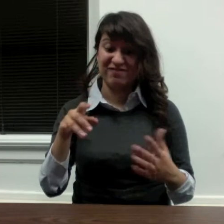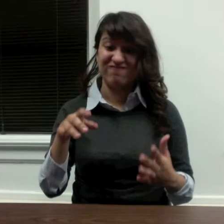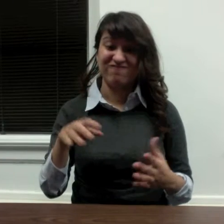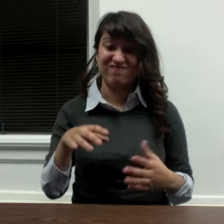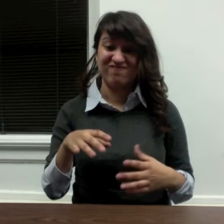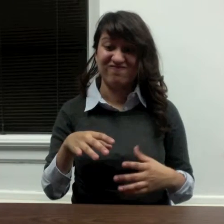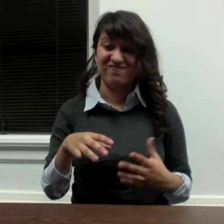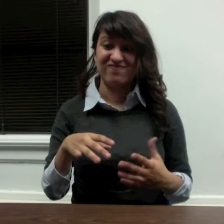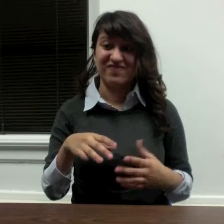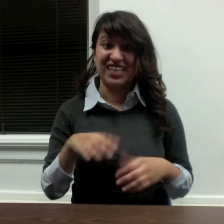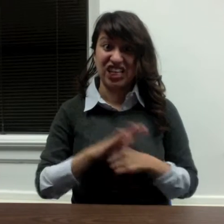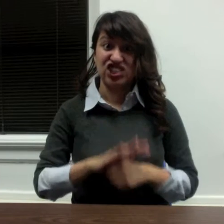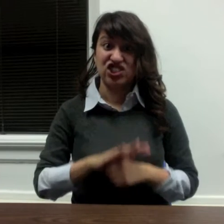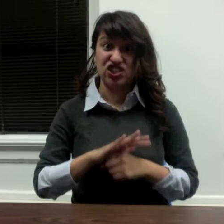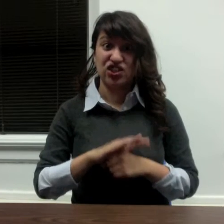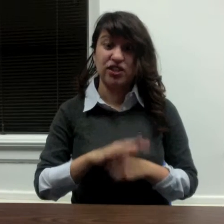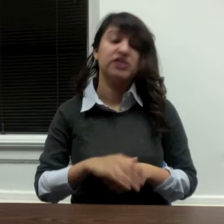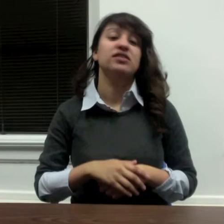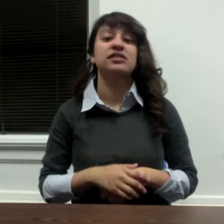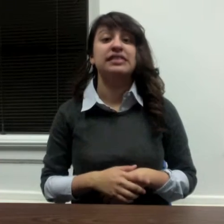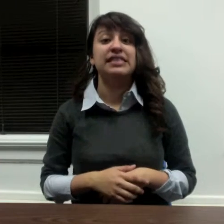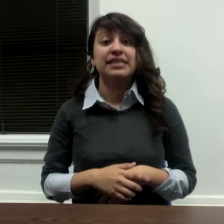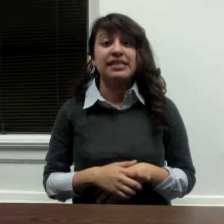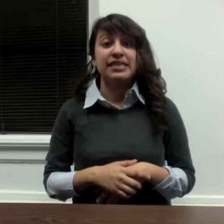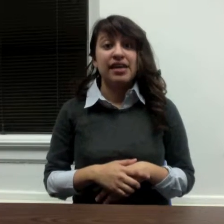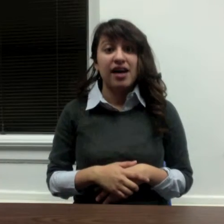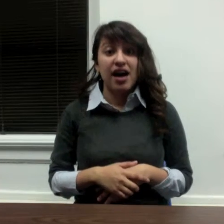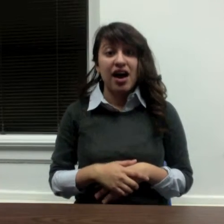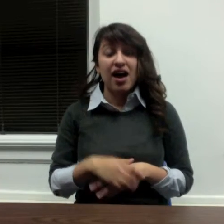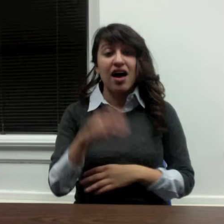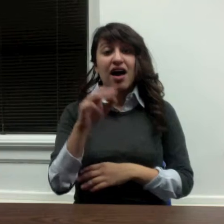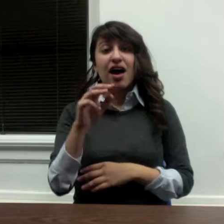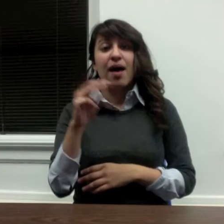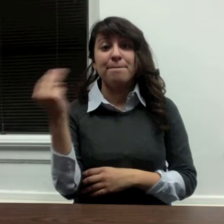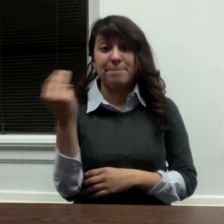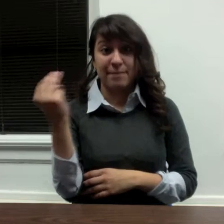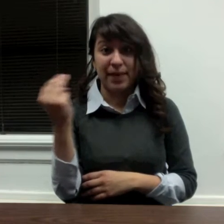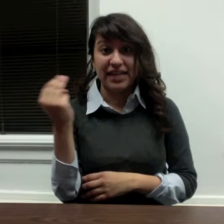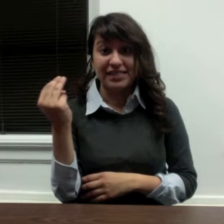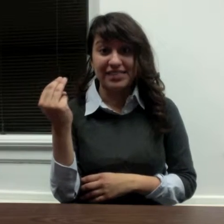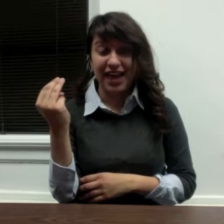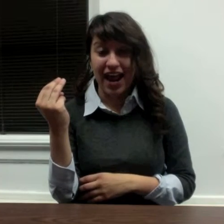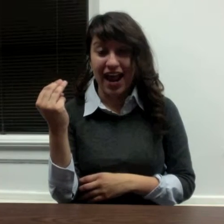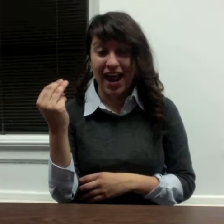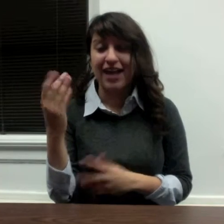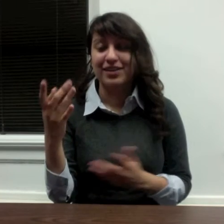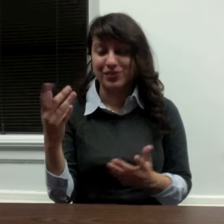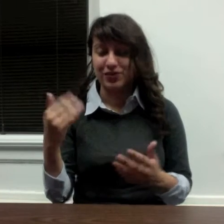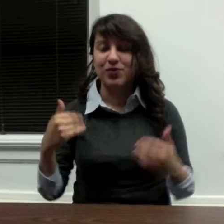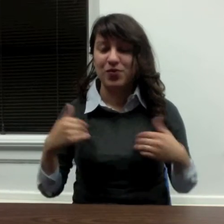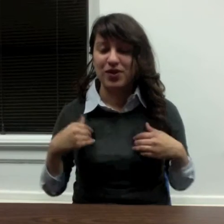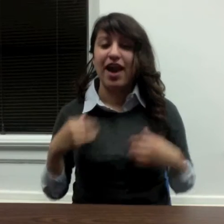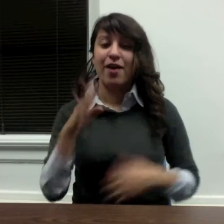loomed Monday, and we got about another 40 proposals. Altogether, we have about